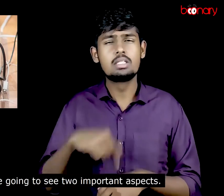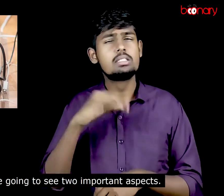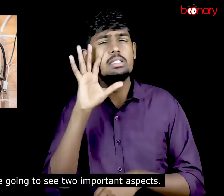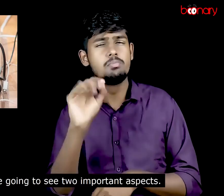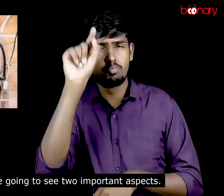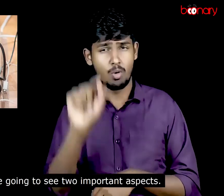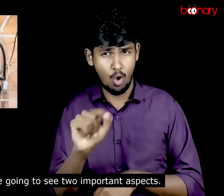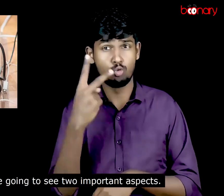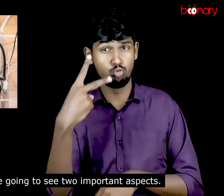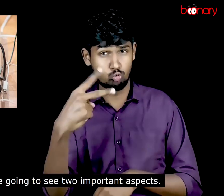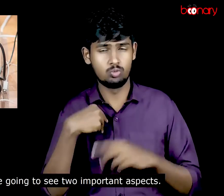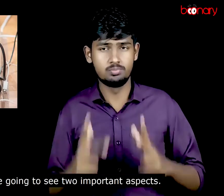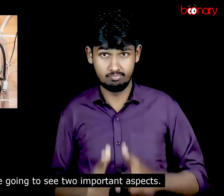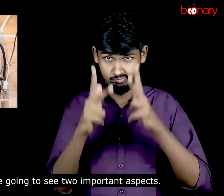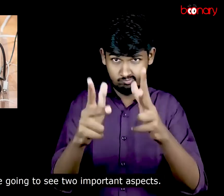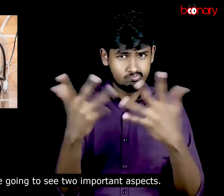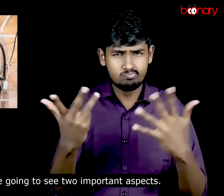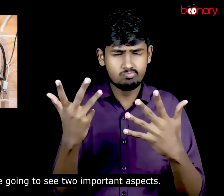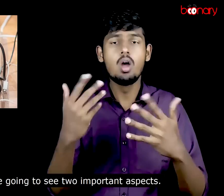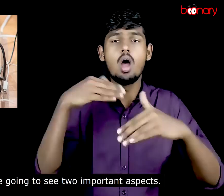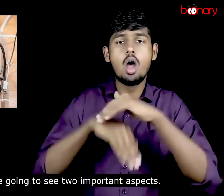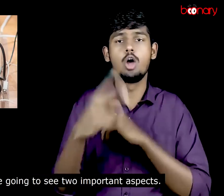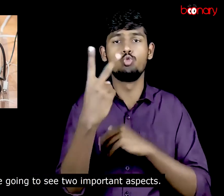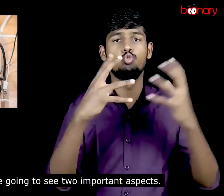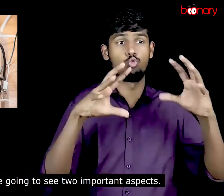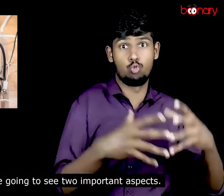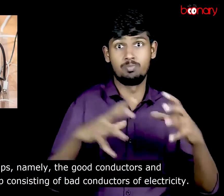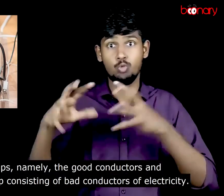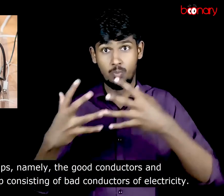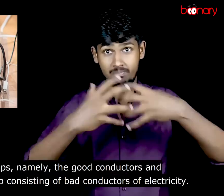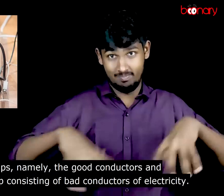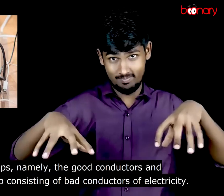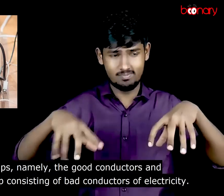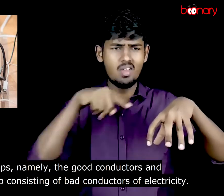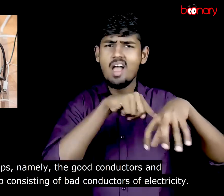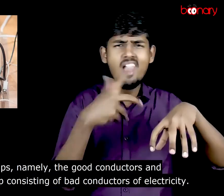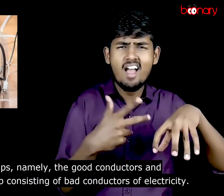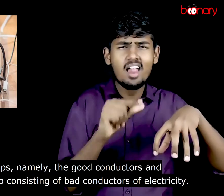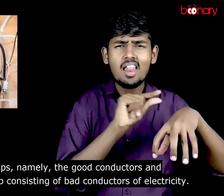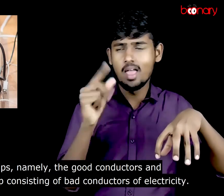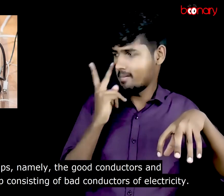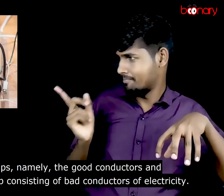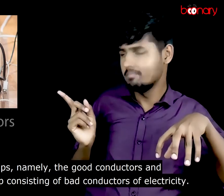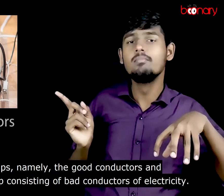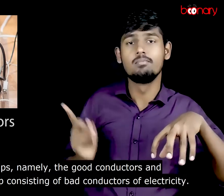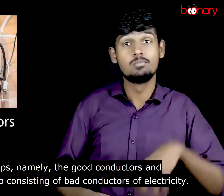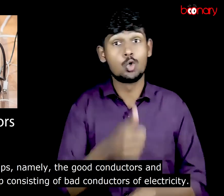Now, we are going to see two important aspects, two groups, namely the